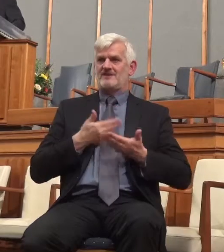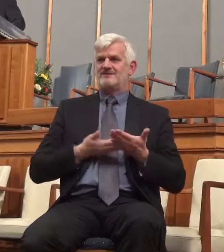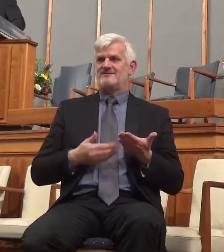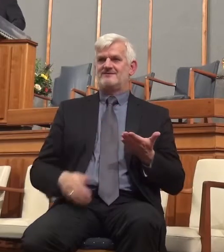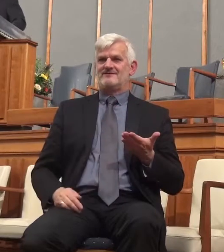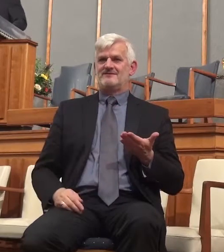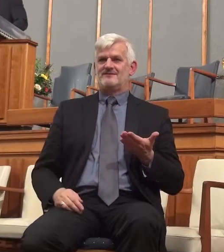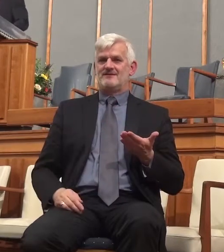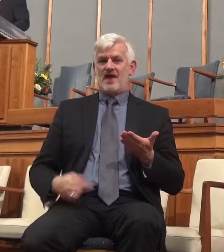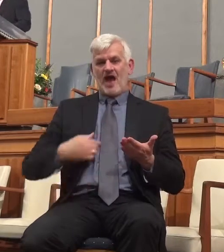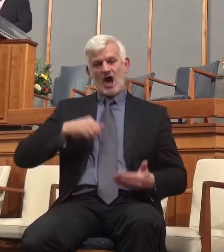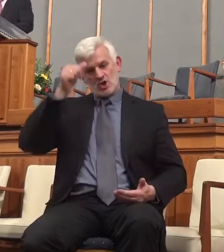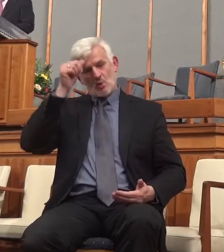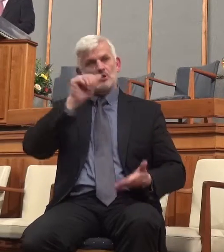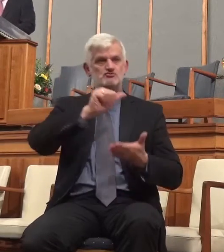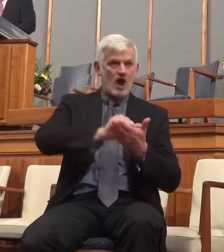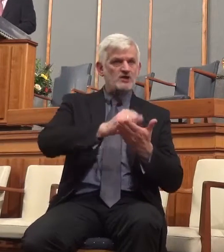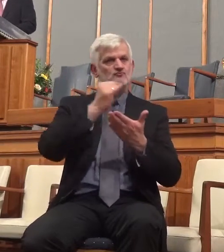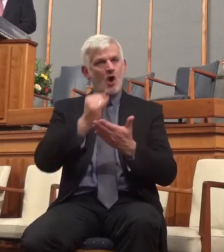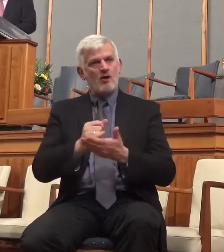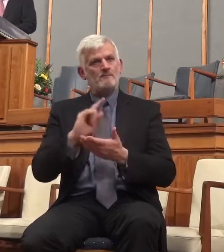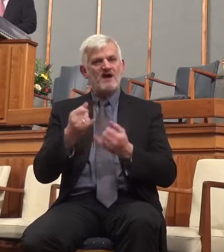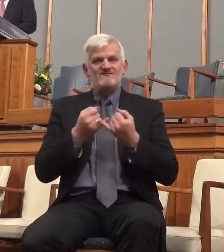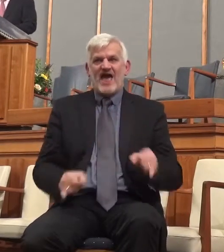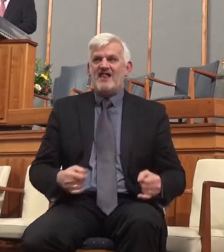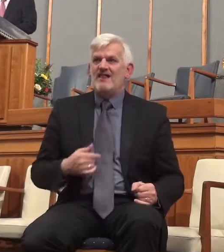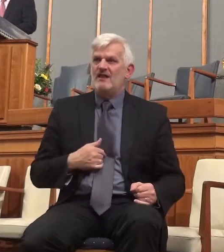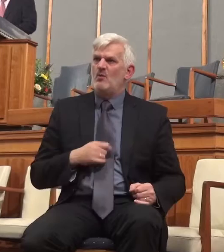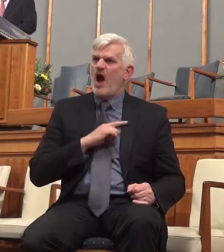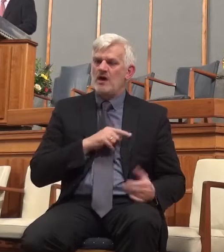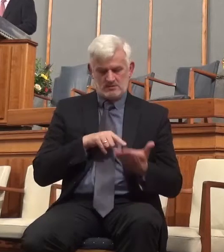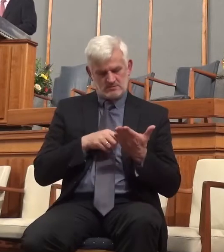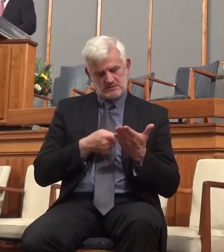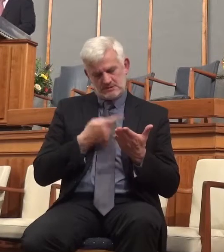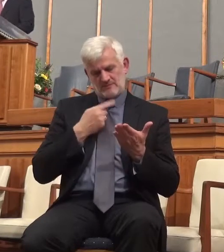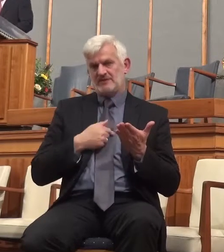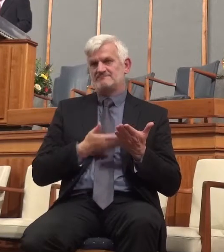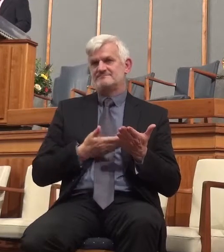we know about. It tells us we're fallen creatures. We're